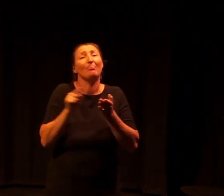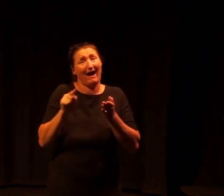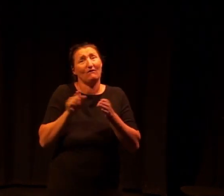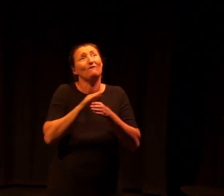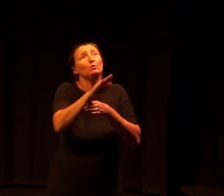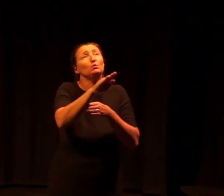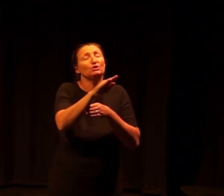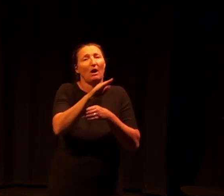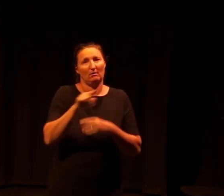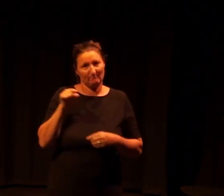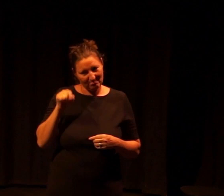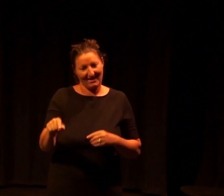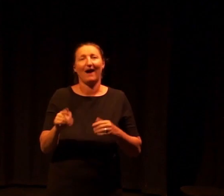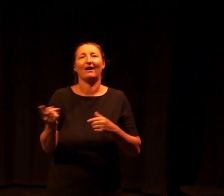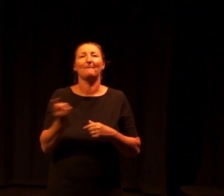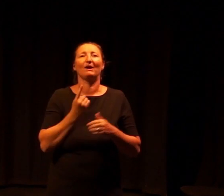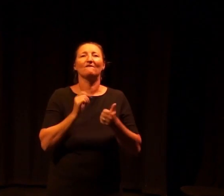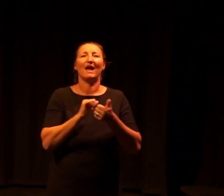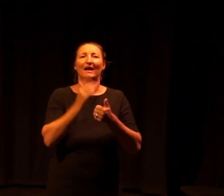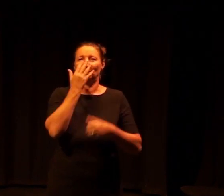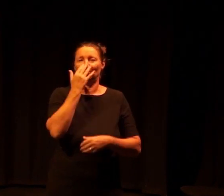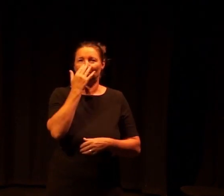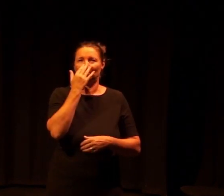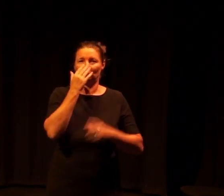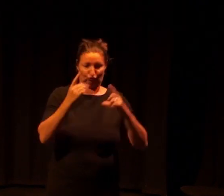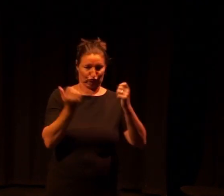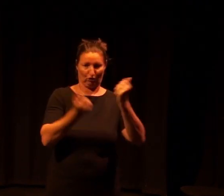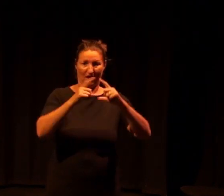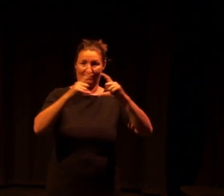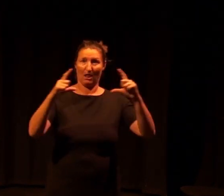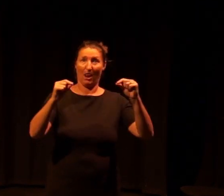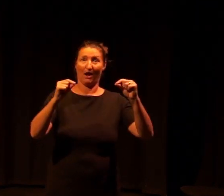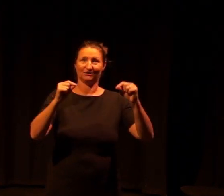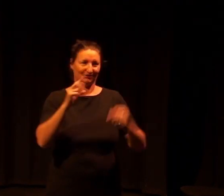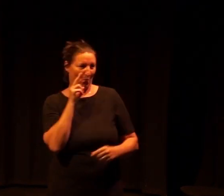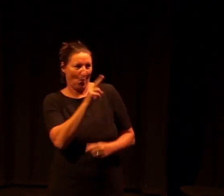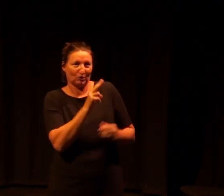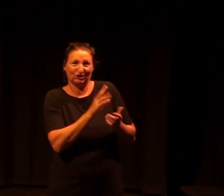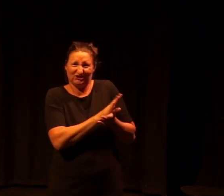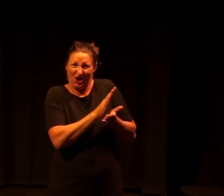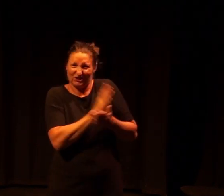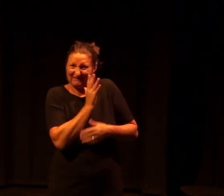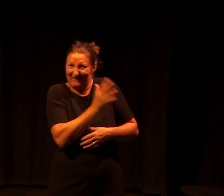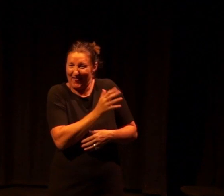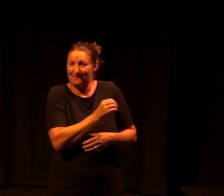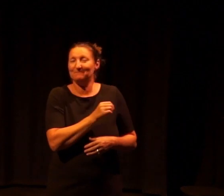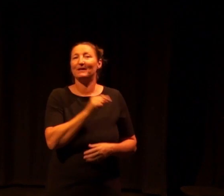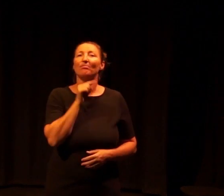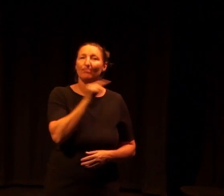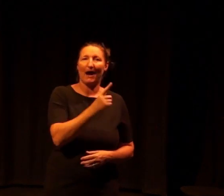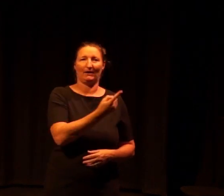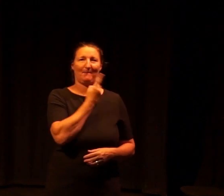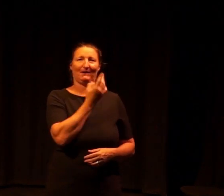plans. That's coming of age. A driving license, free to watch X-rated films. That's coming of